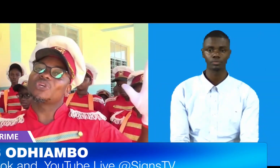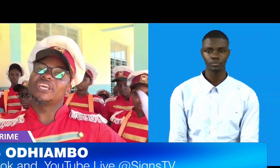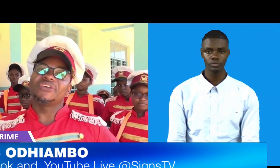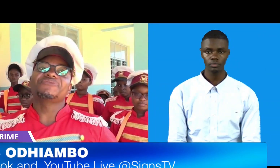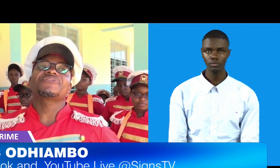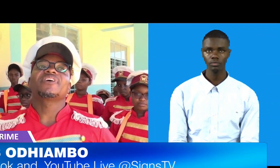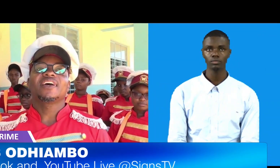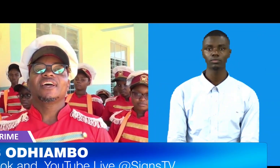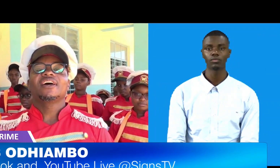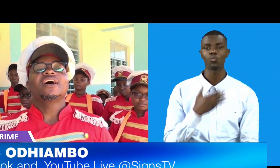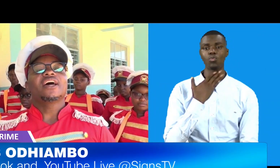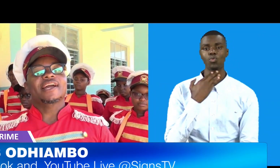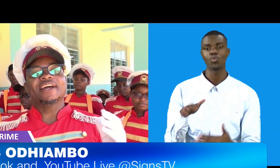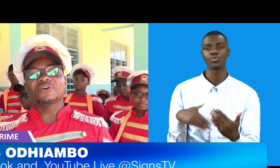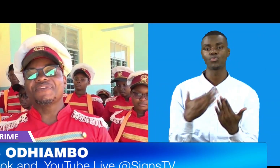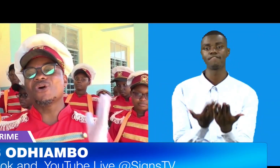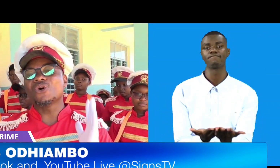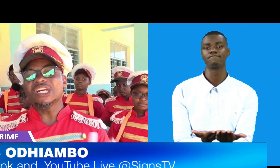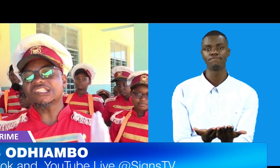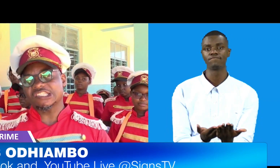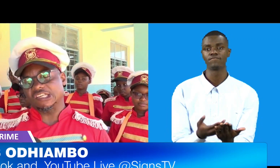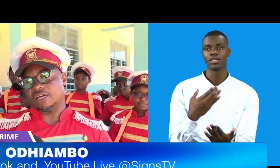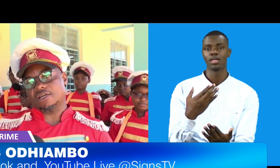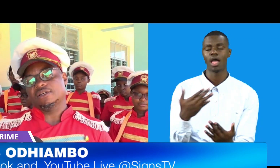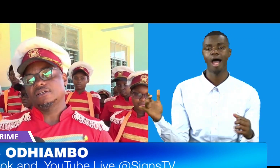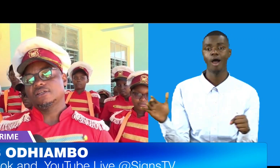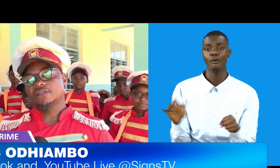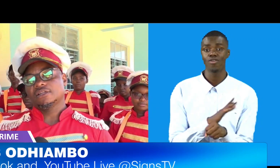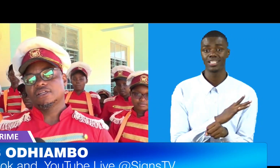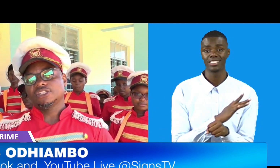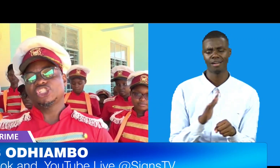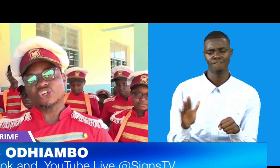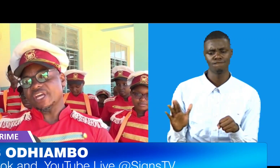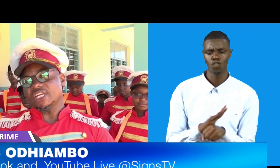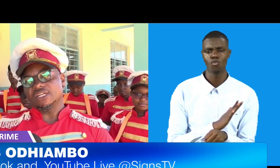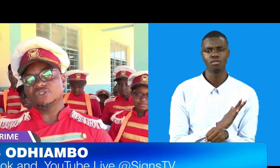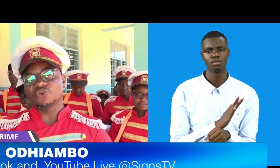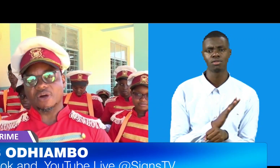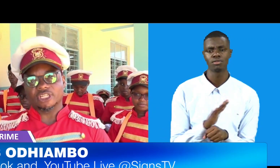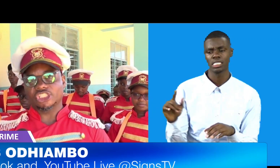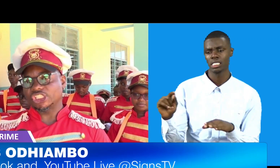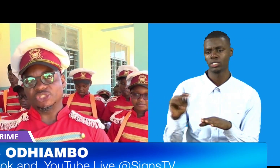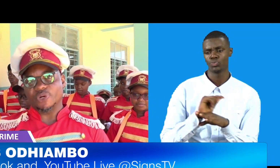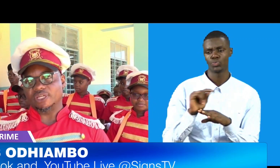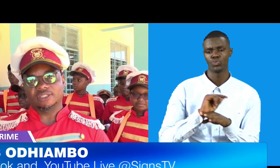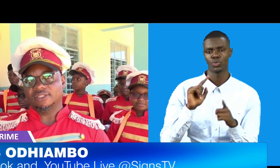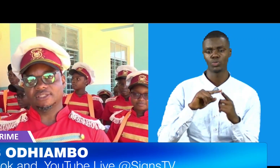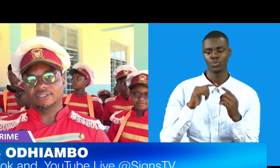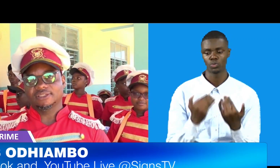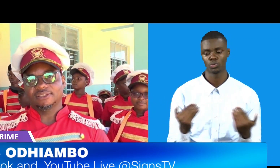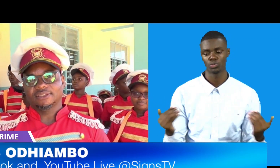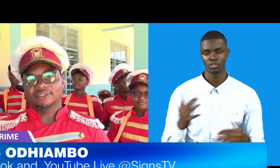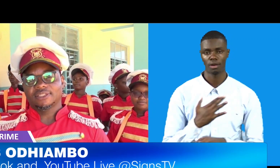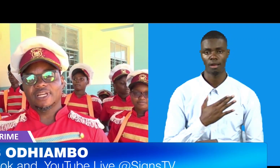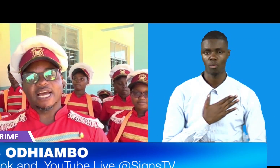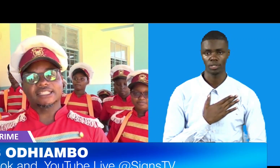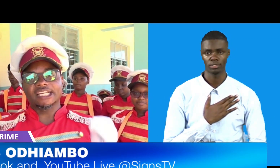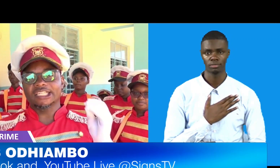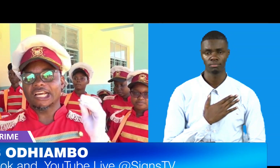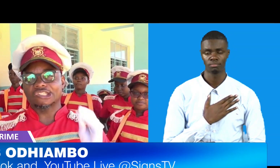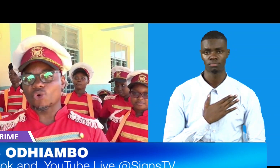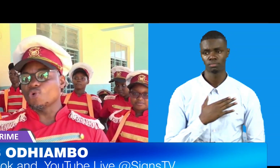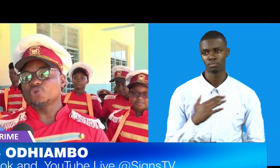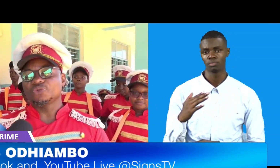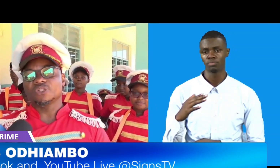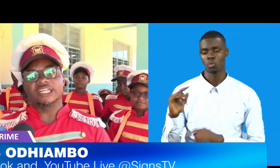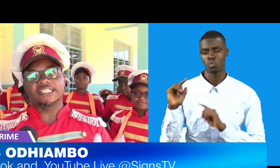We want to give a kind of a holistic training to our children. They